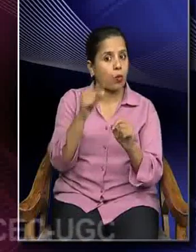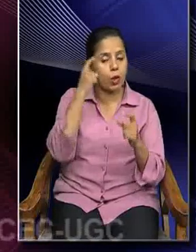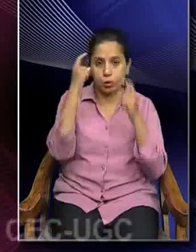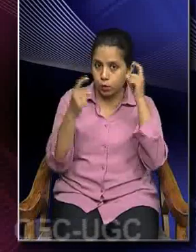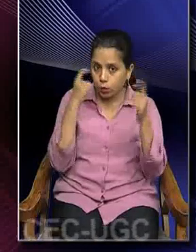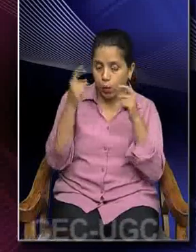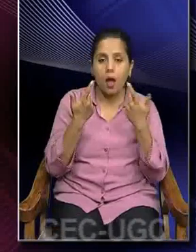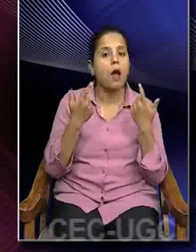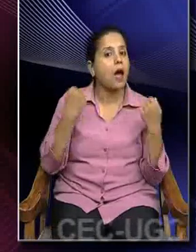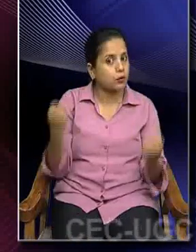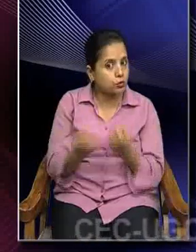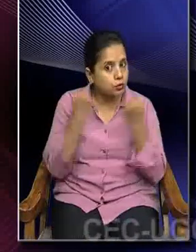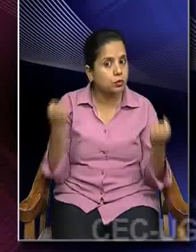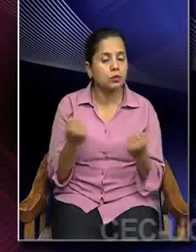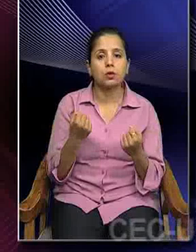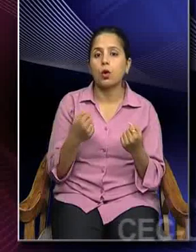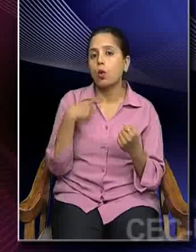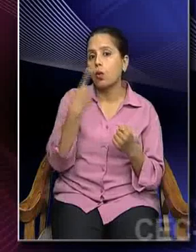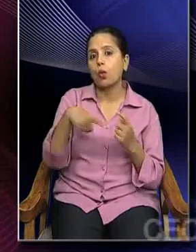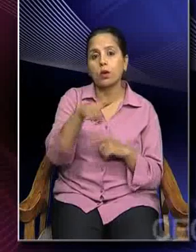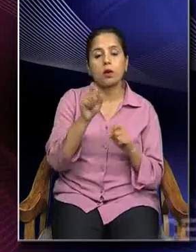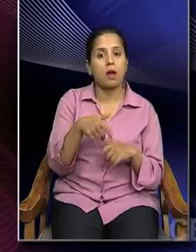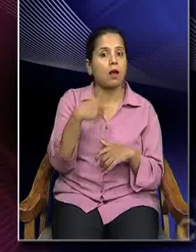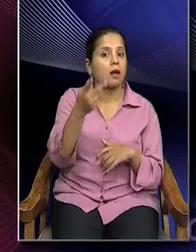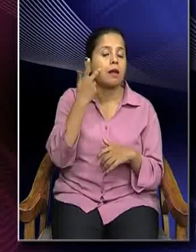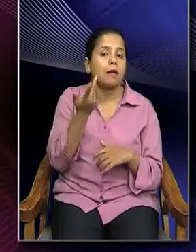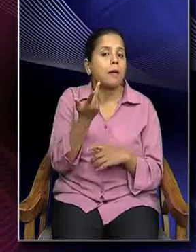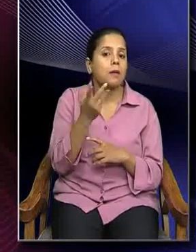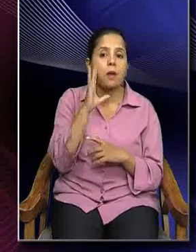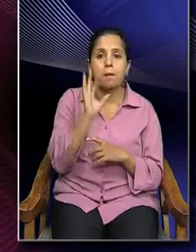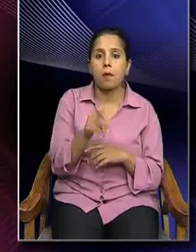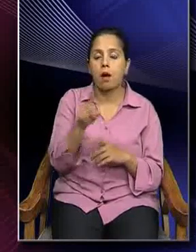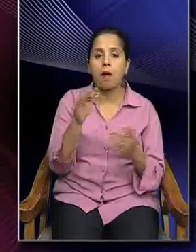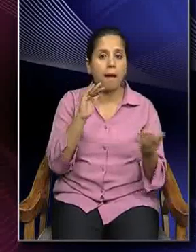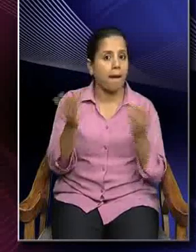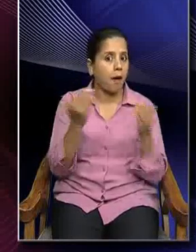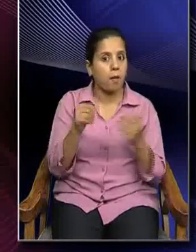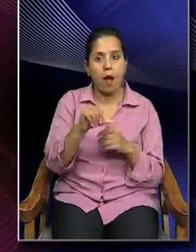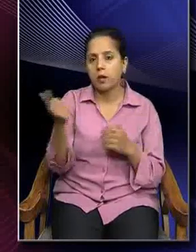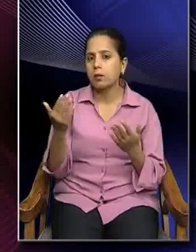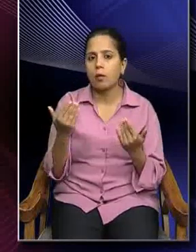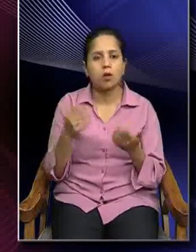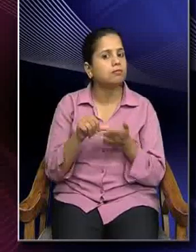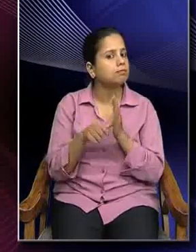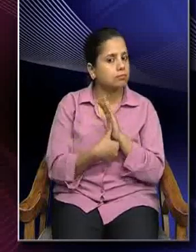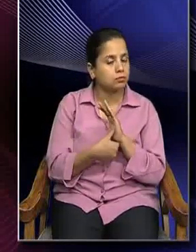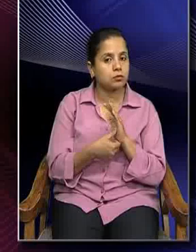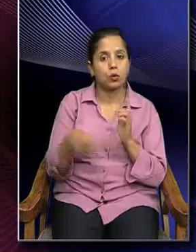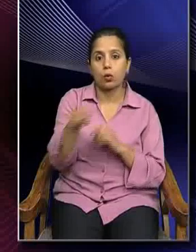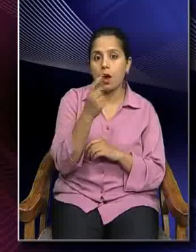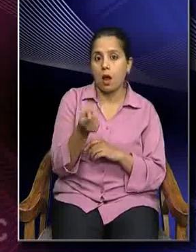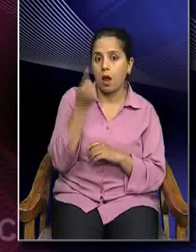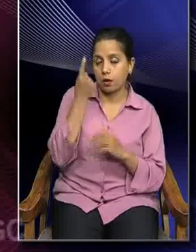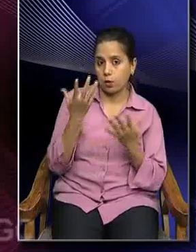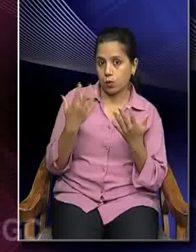and action, and those could be not necessarily compared to other. In order to understand